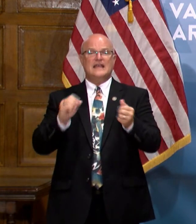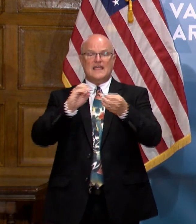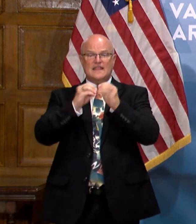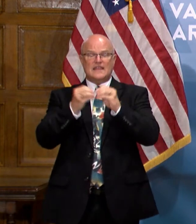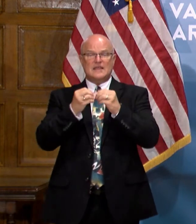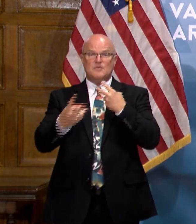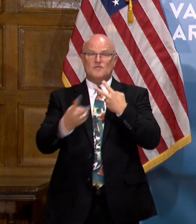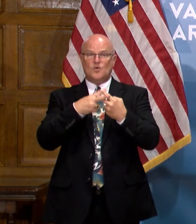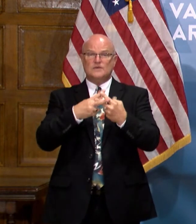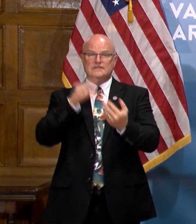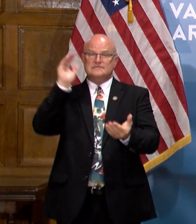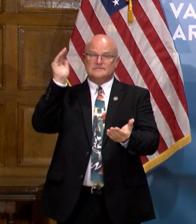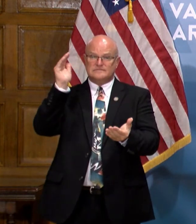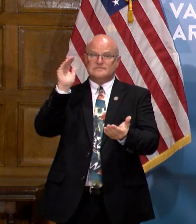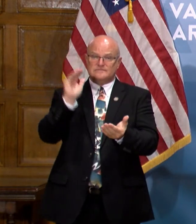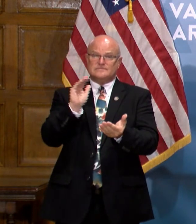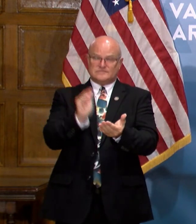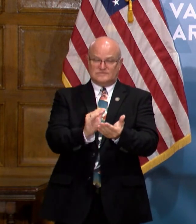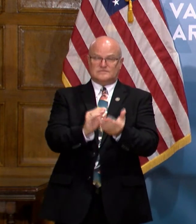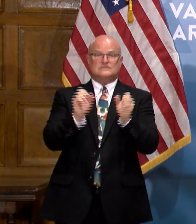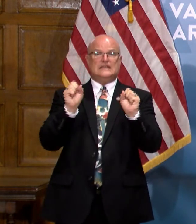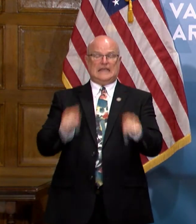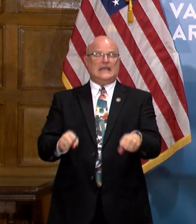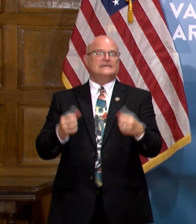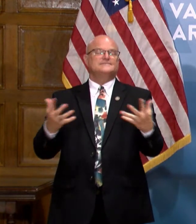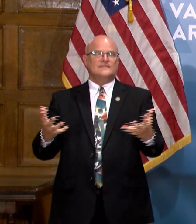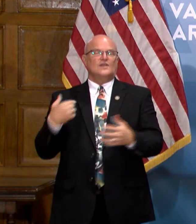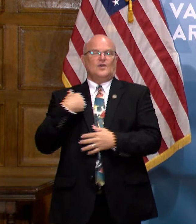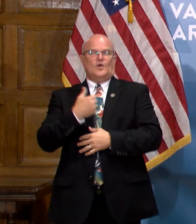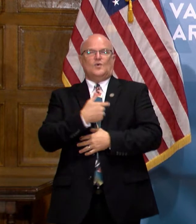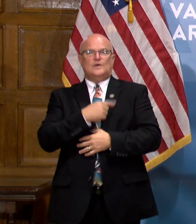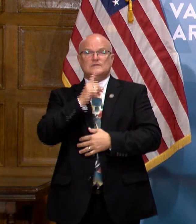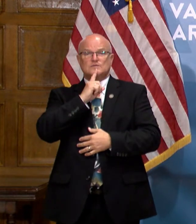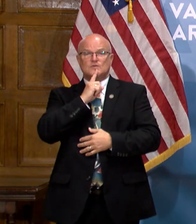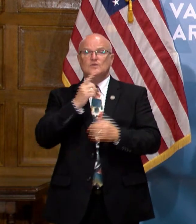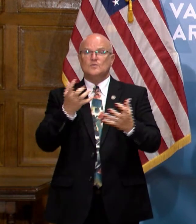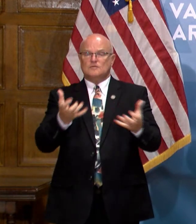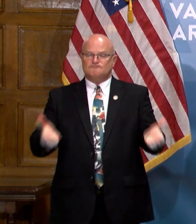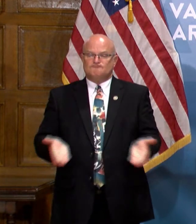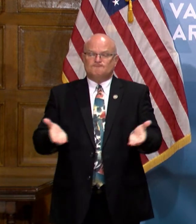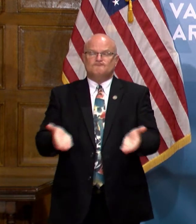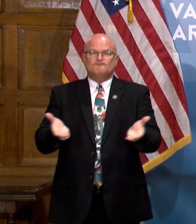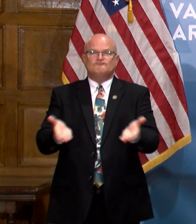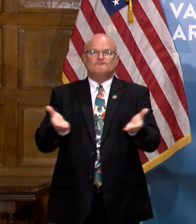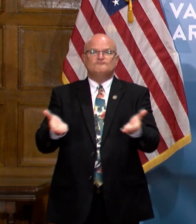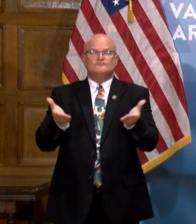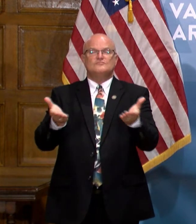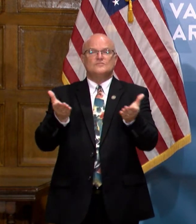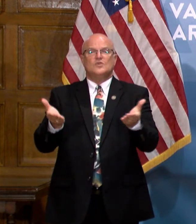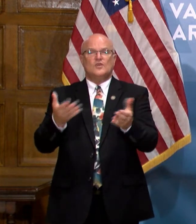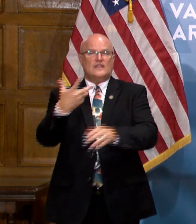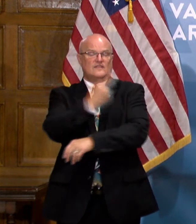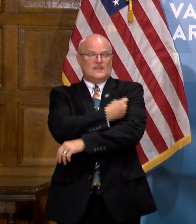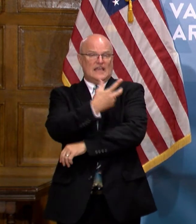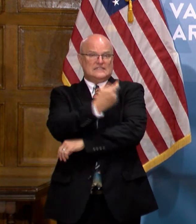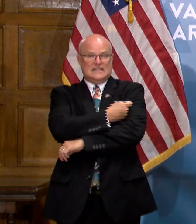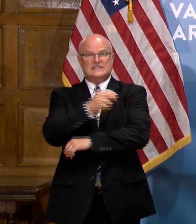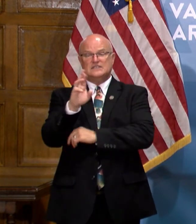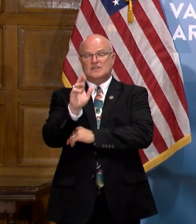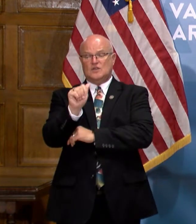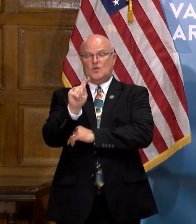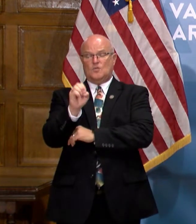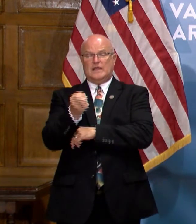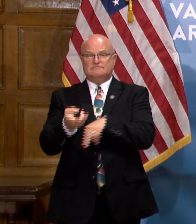number of quarantined individuals in our schools. We certainly want to encourage the vaccination rates to